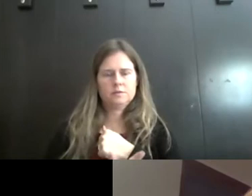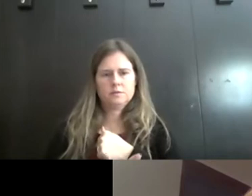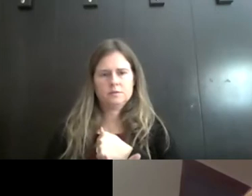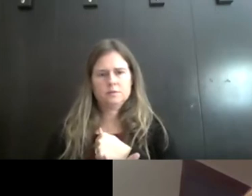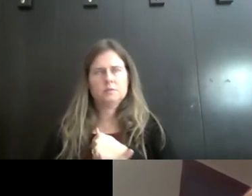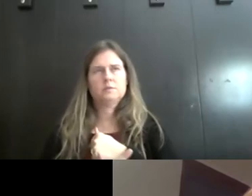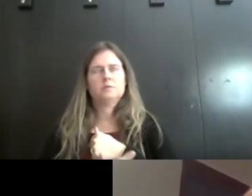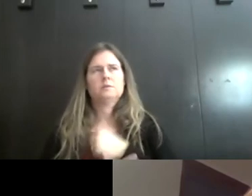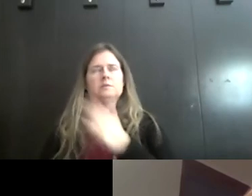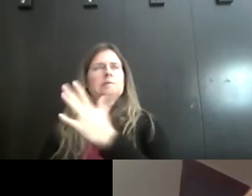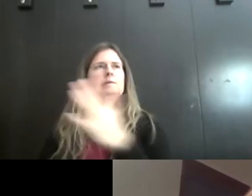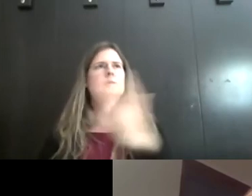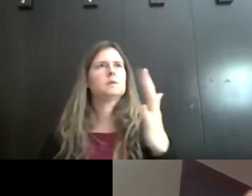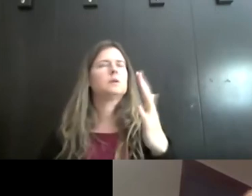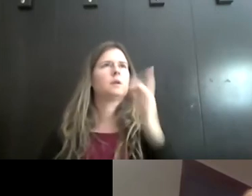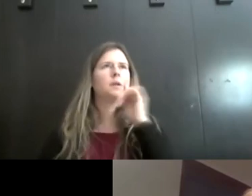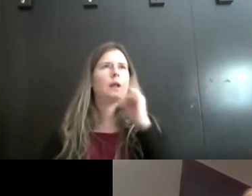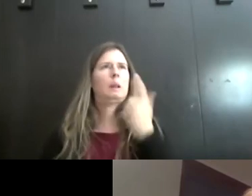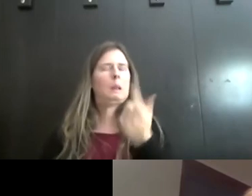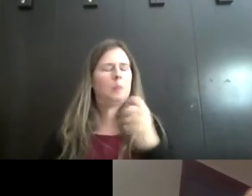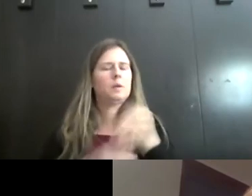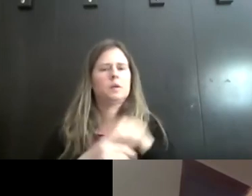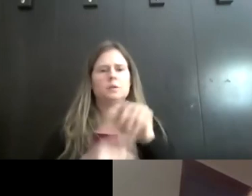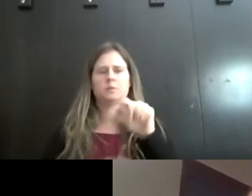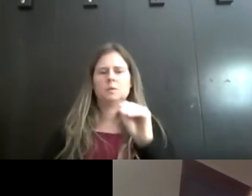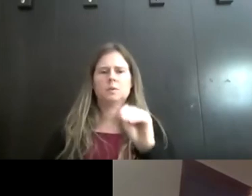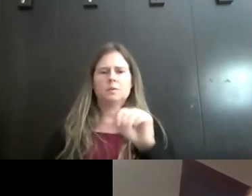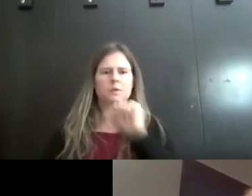bit into San Luis Obispo County, and I'm not sure what other state,